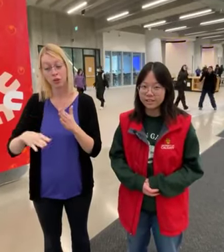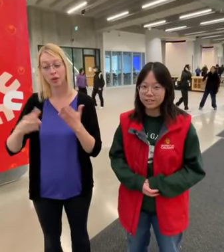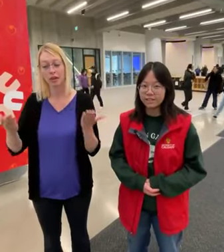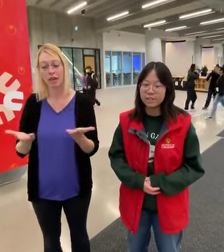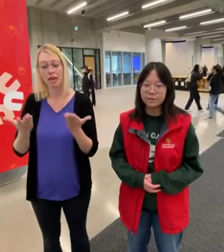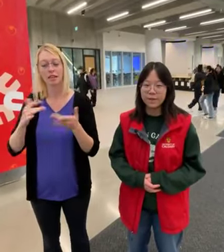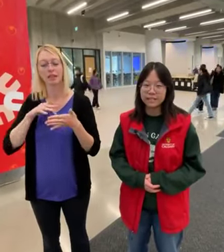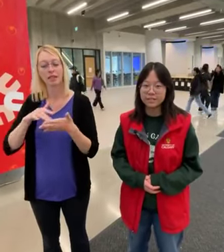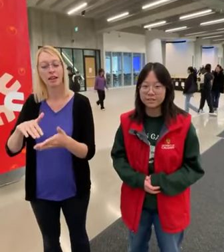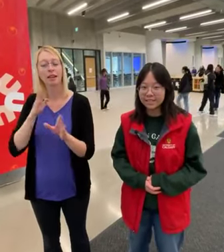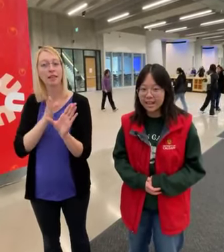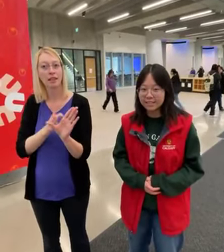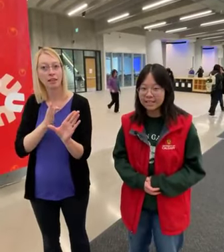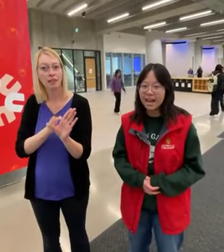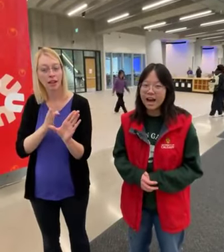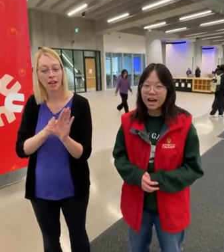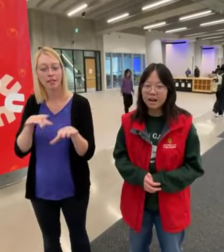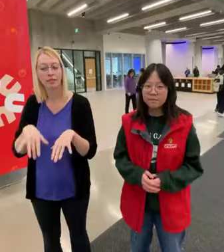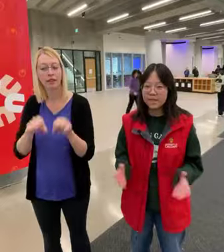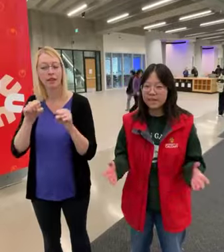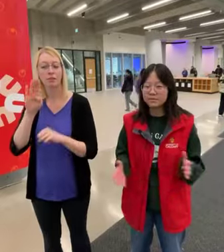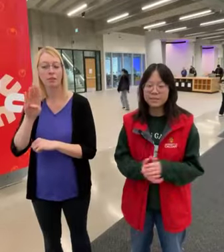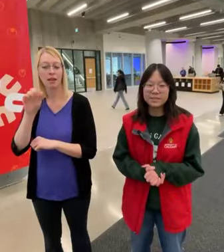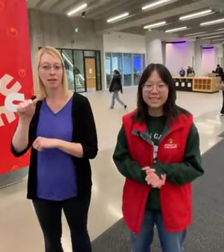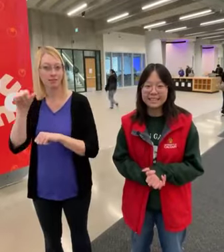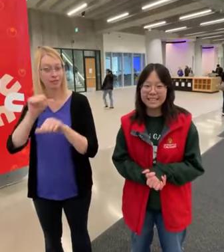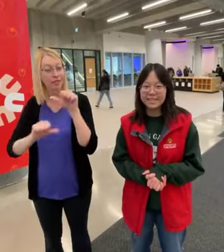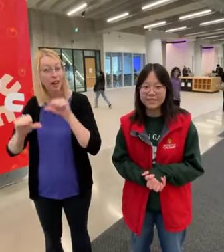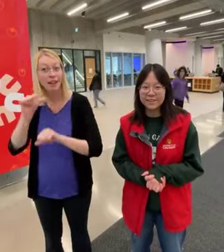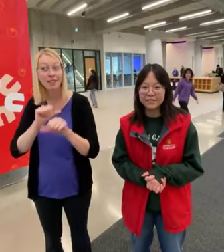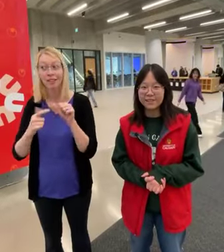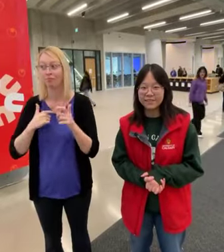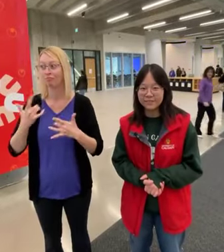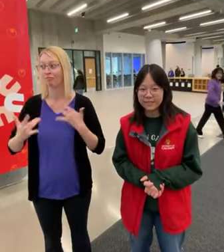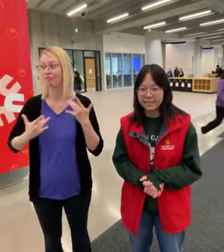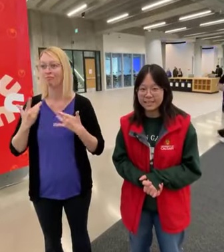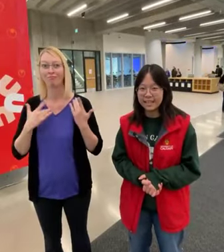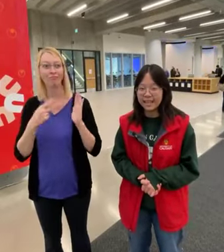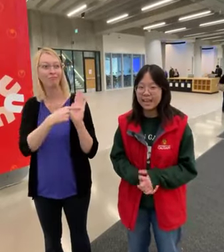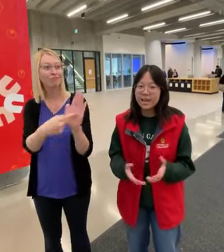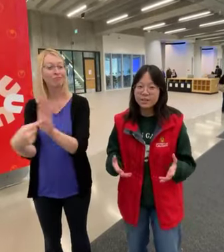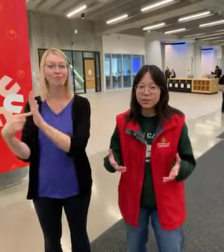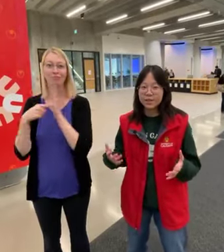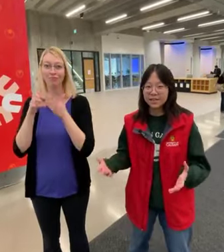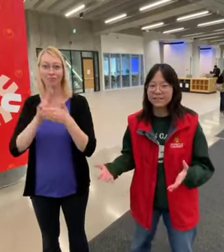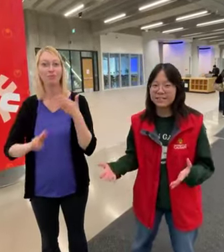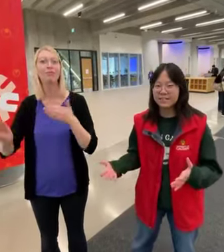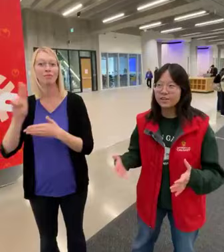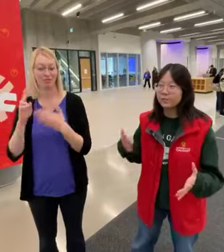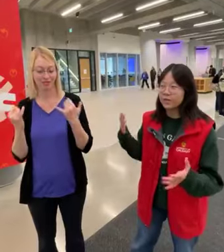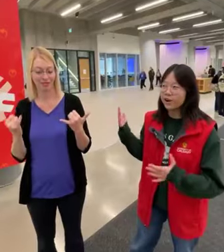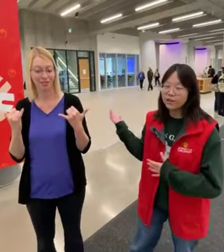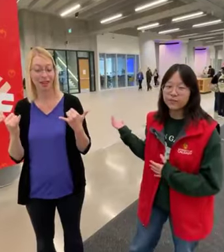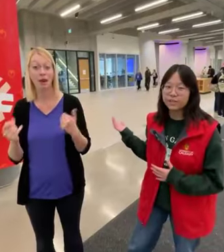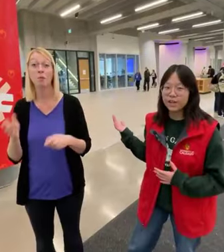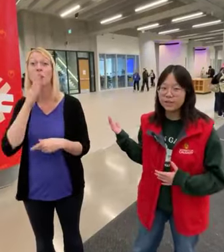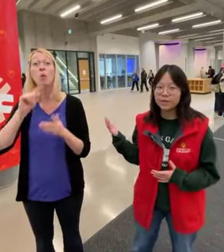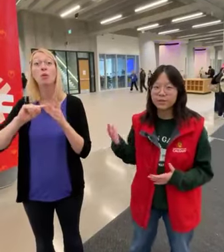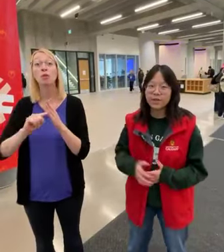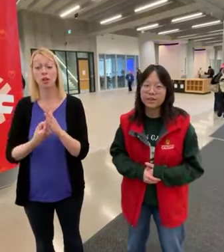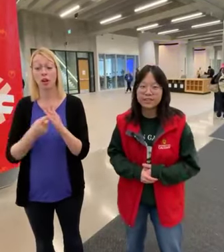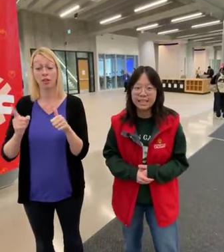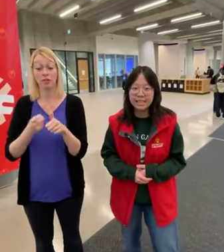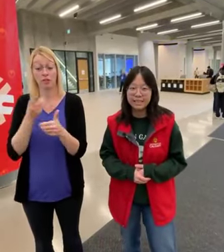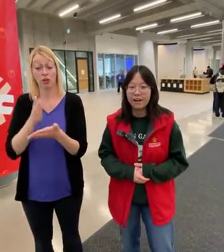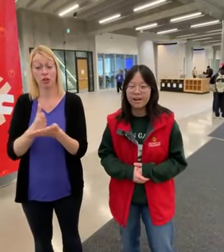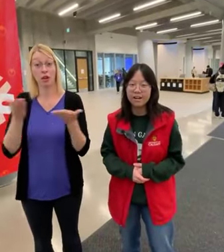studying psychology and doing a Bachelor of Science. But yeah, I'm super excited to take you all around the university today. So we'll kind of get started with our first stop